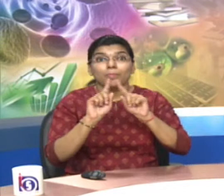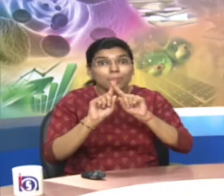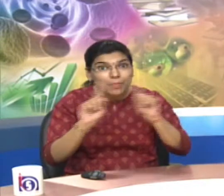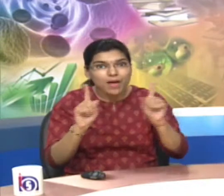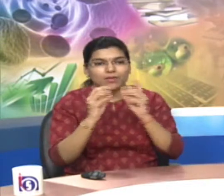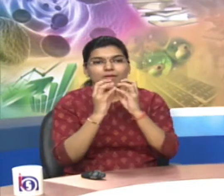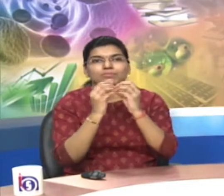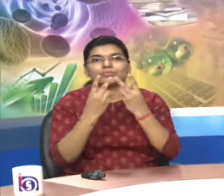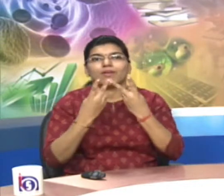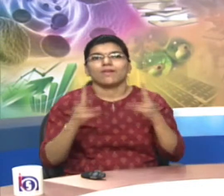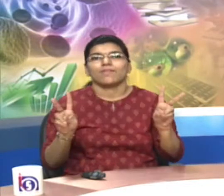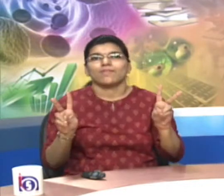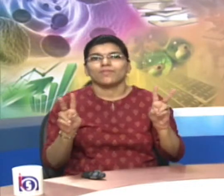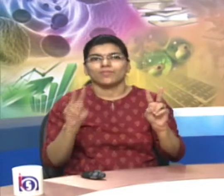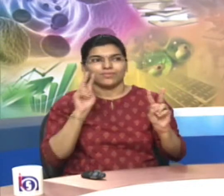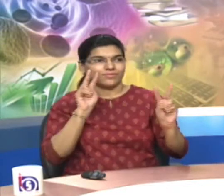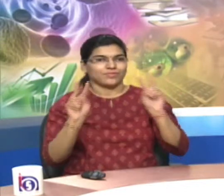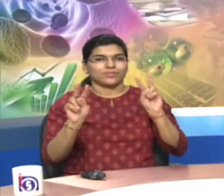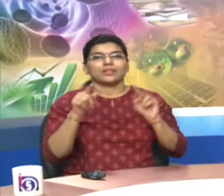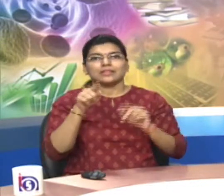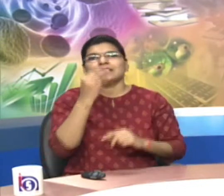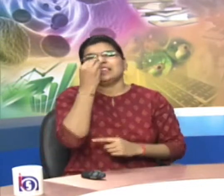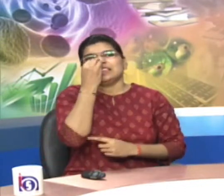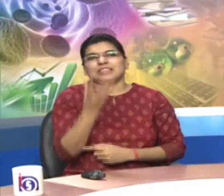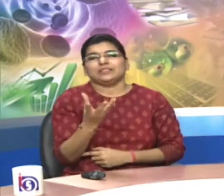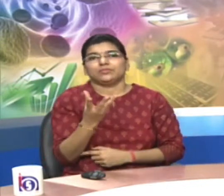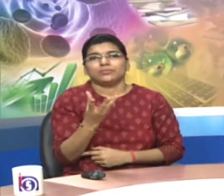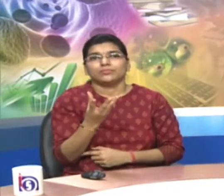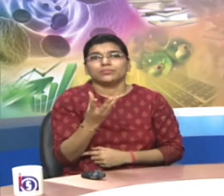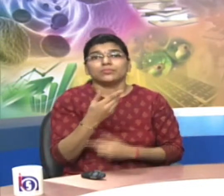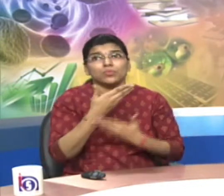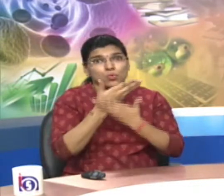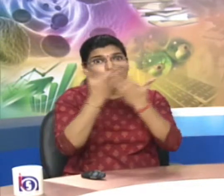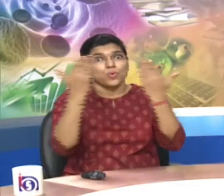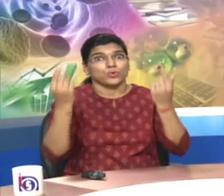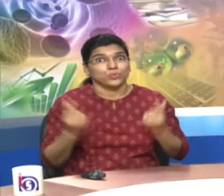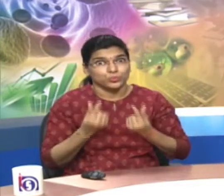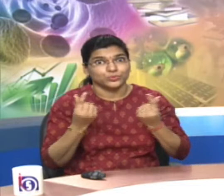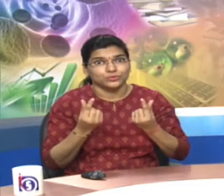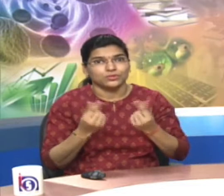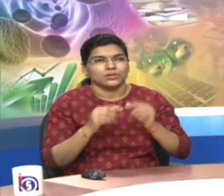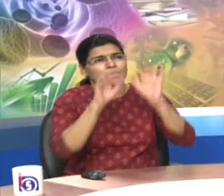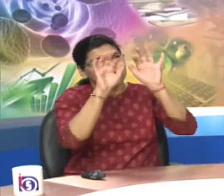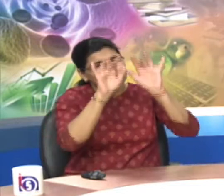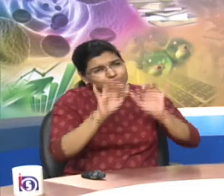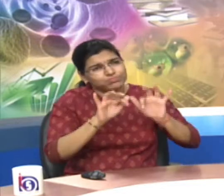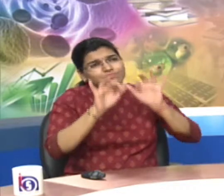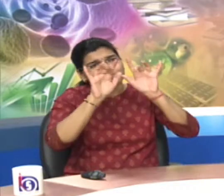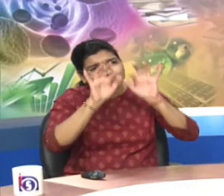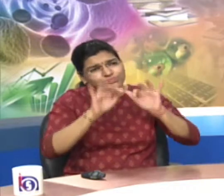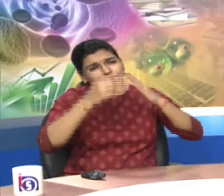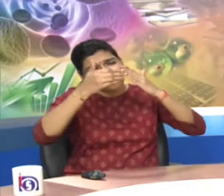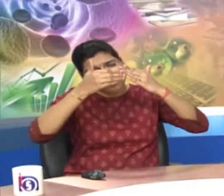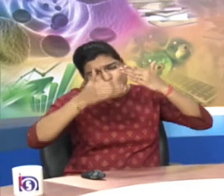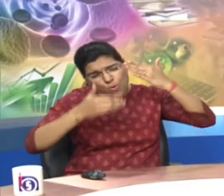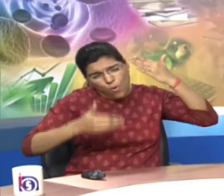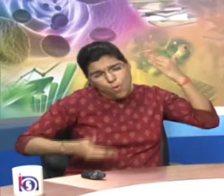style, but the text, the content would be different. So you all can